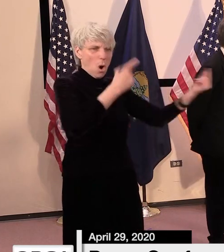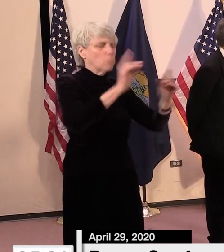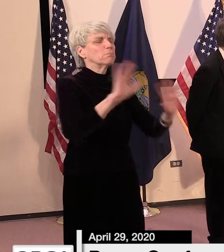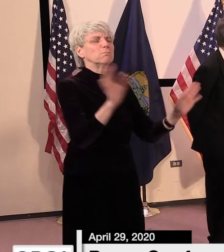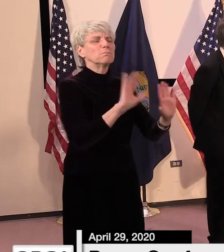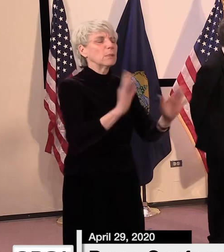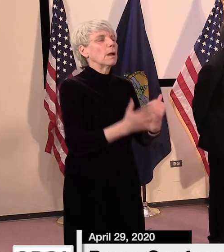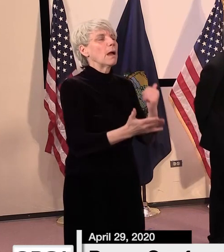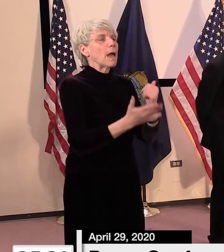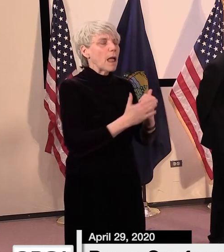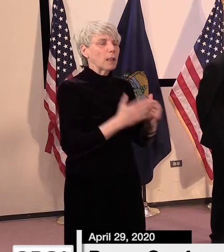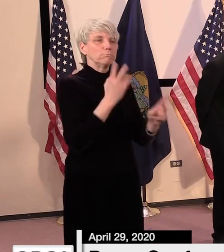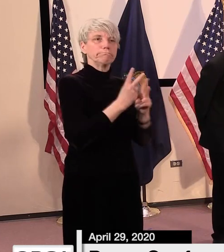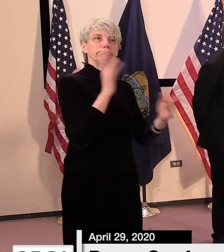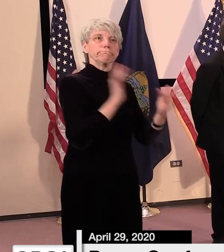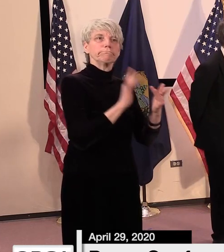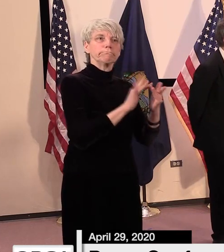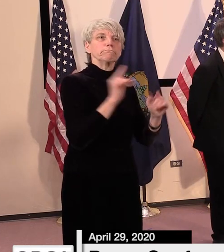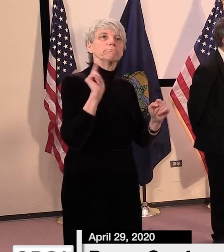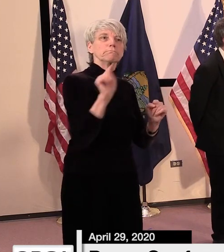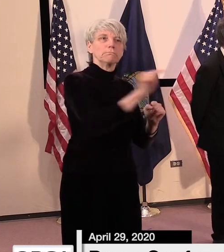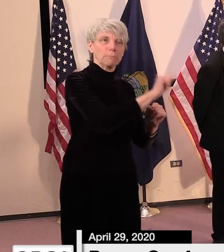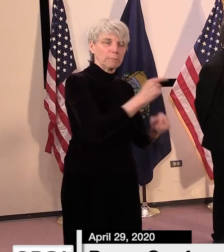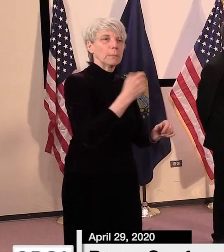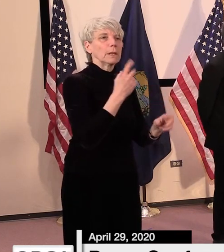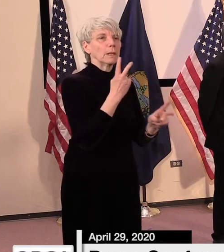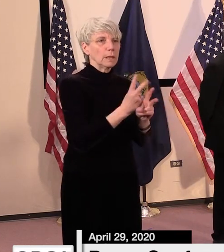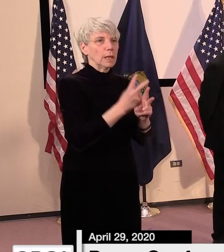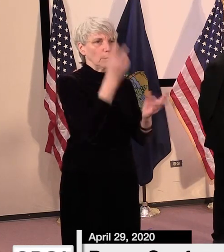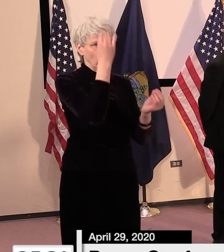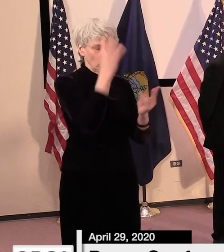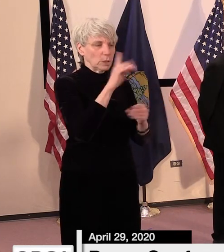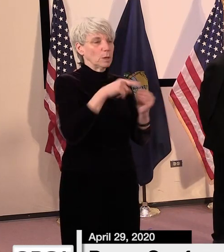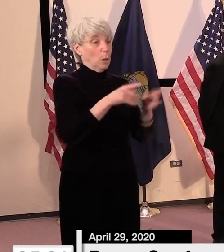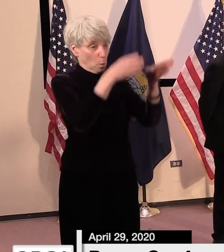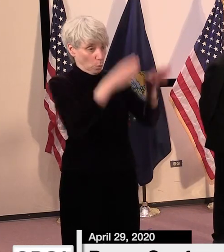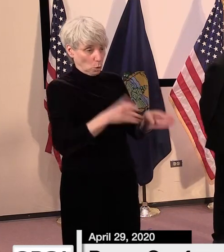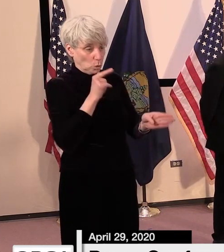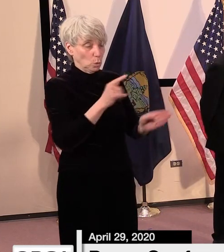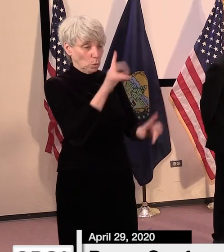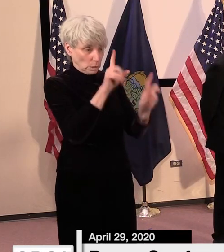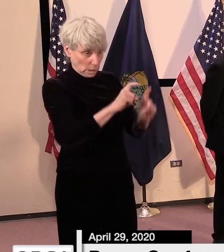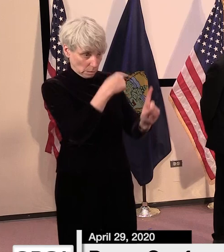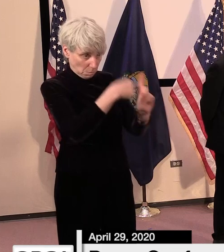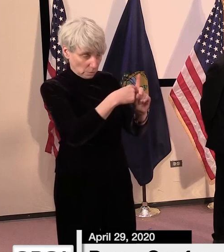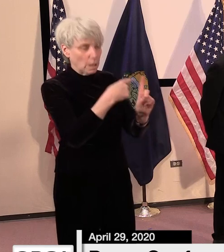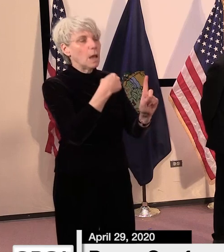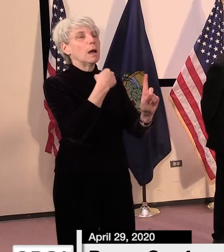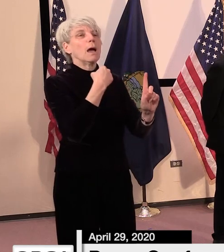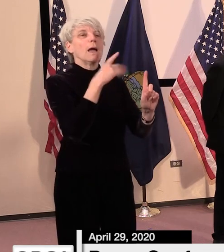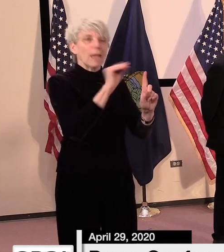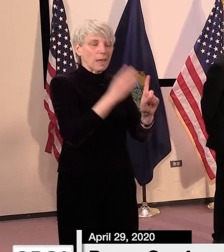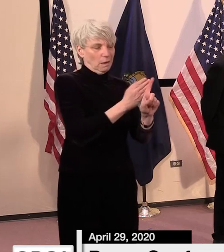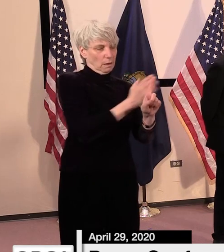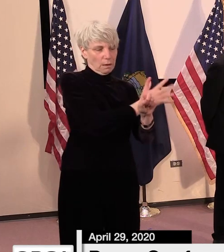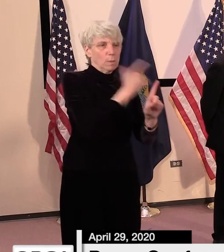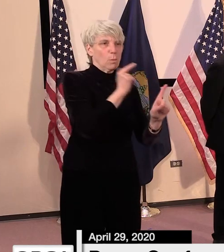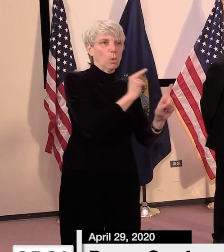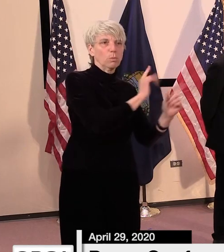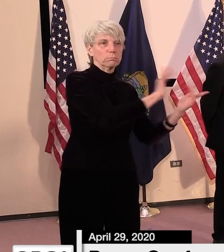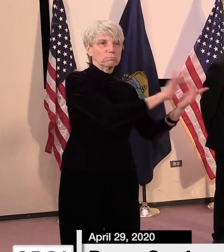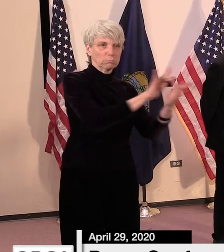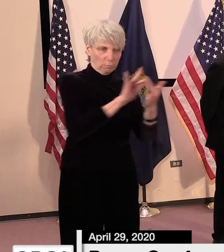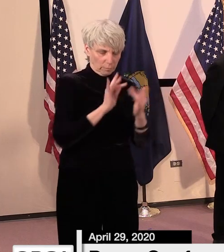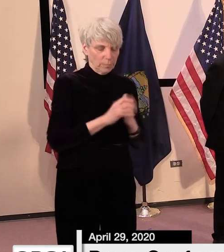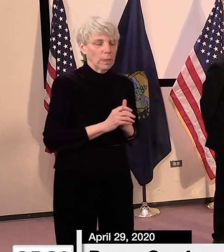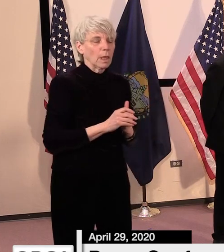monitor and collect more information on our cases and their contacts. It will help us ensure we're on top of every case